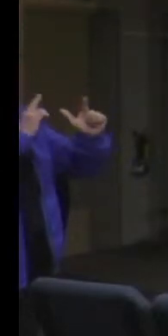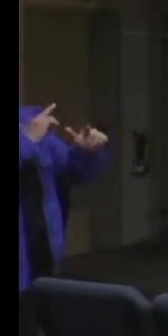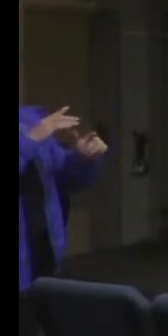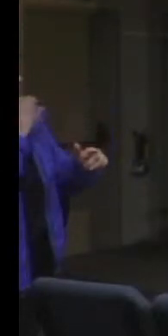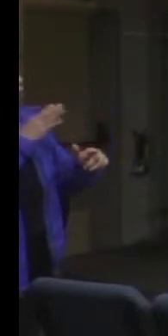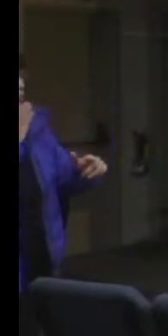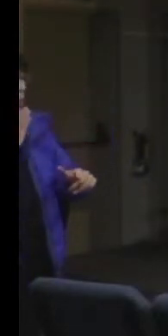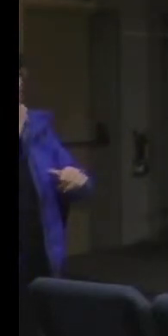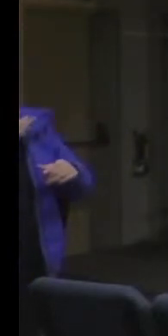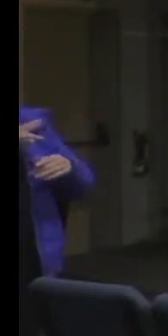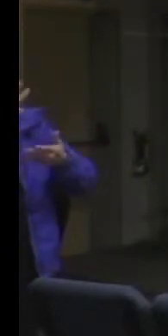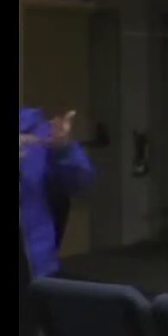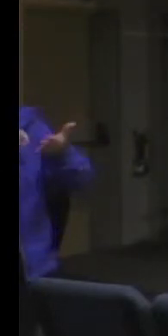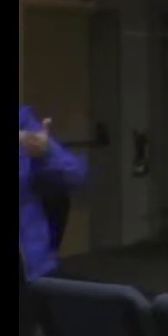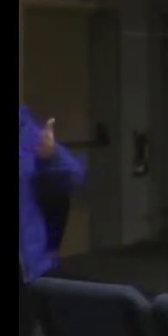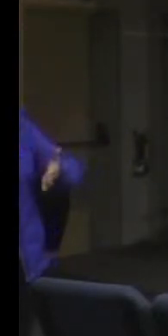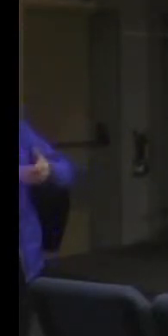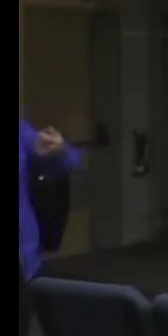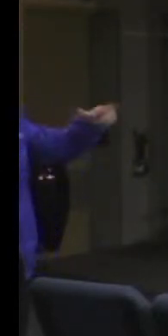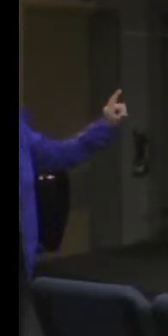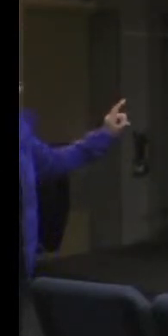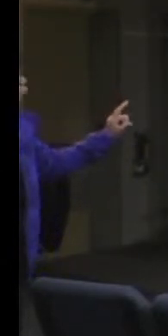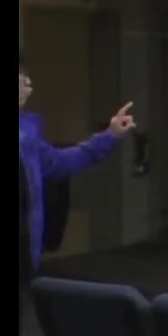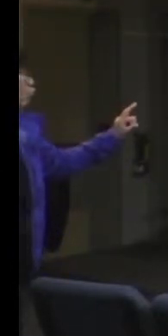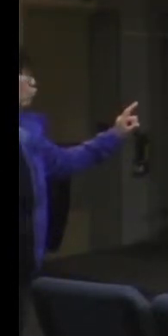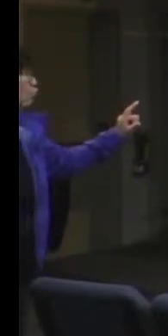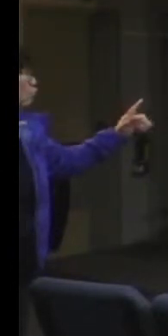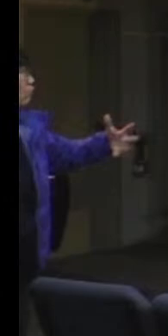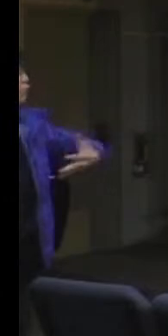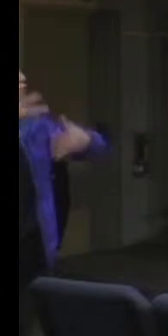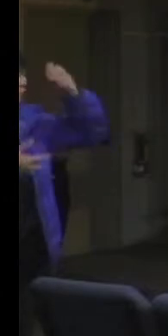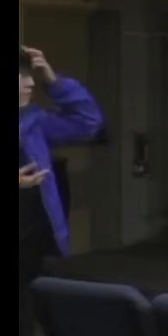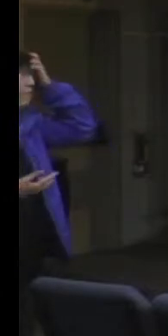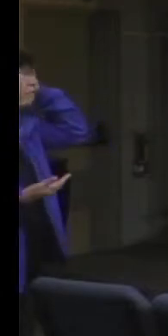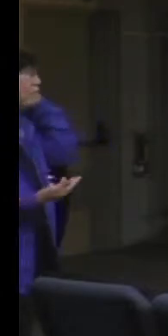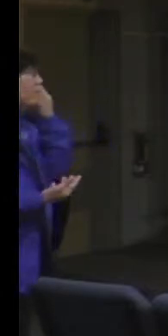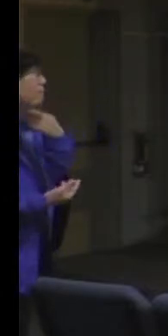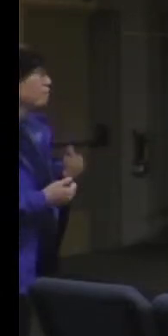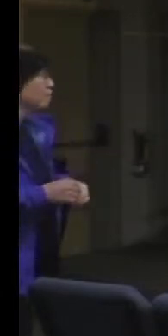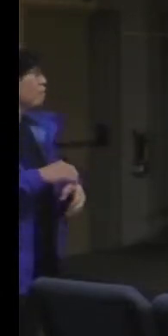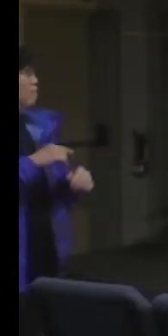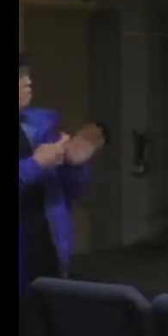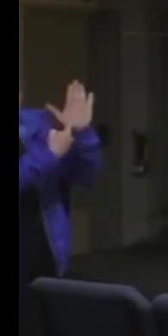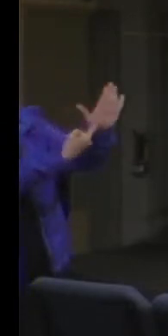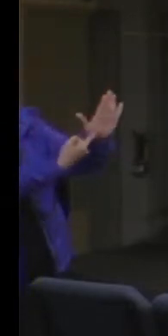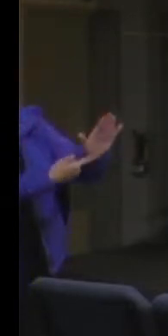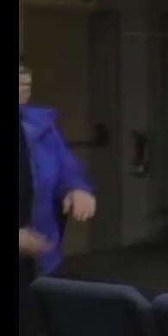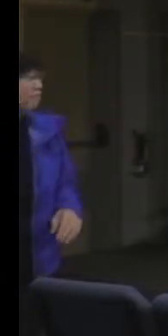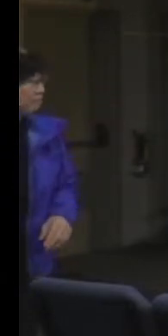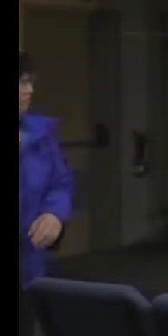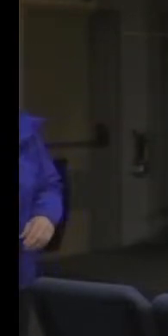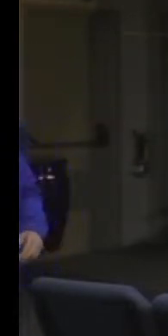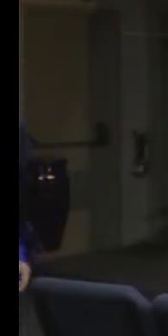happening. So sign language is a language where things happen and you see it. It's not a 2D language